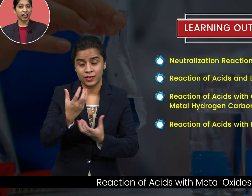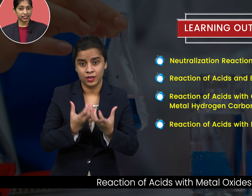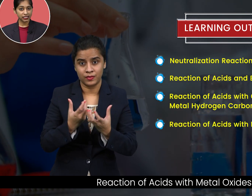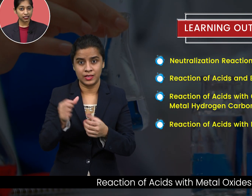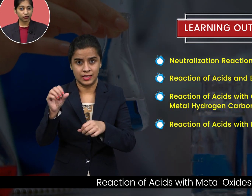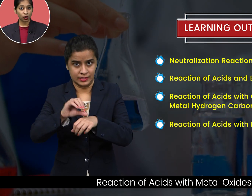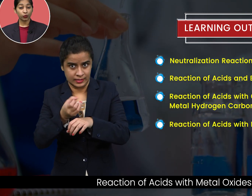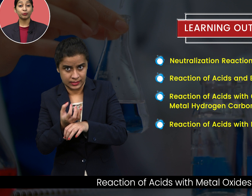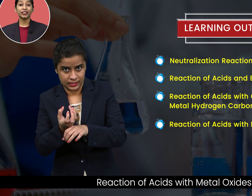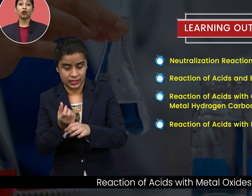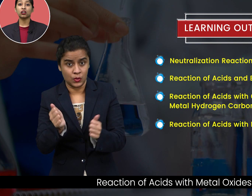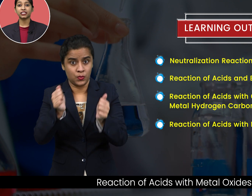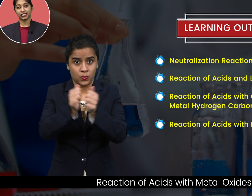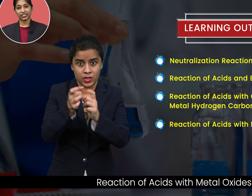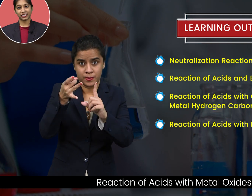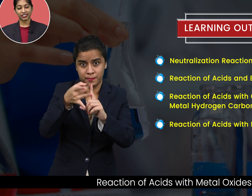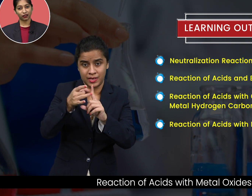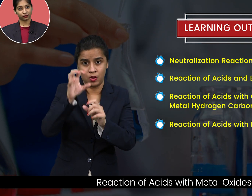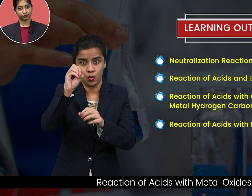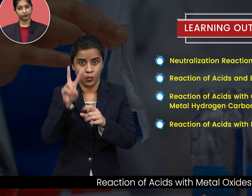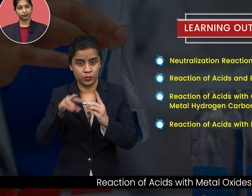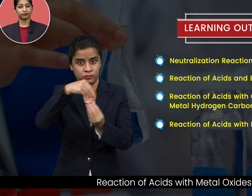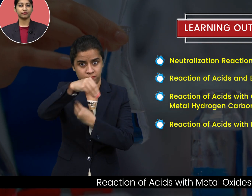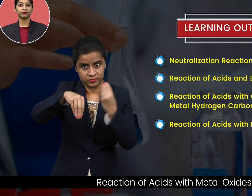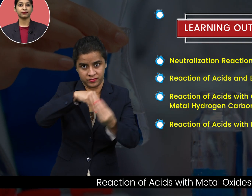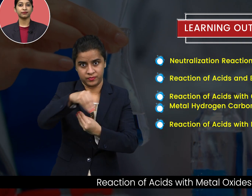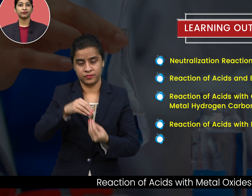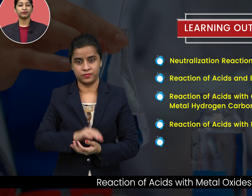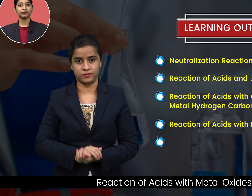reaction of acids with metal oxides,